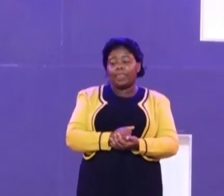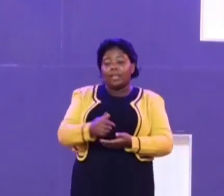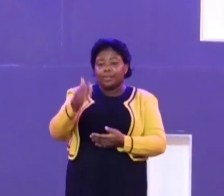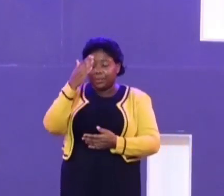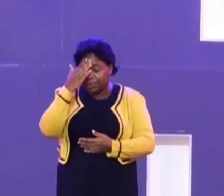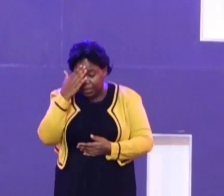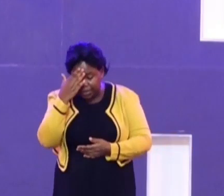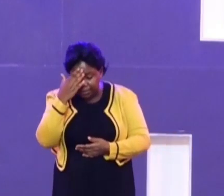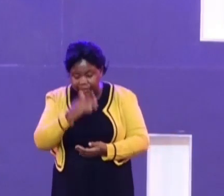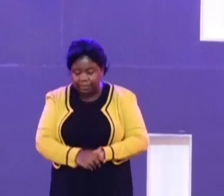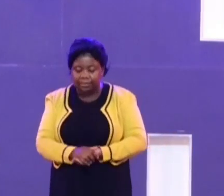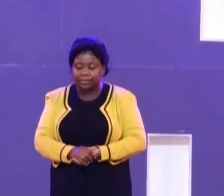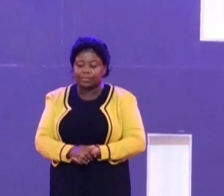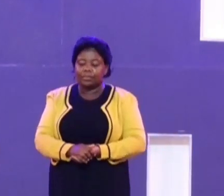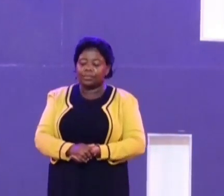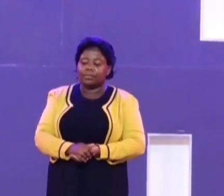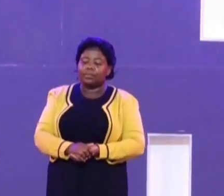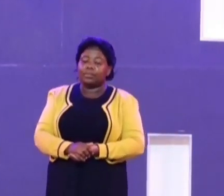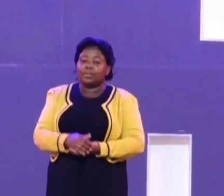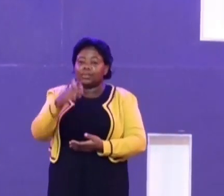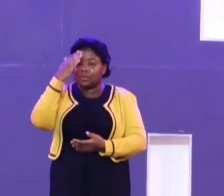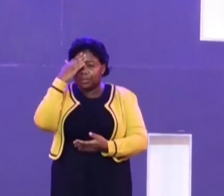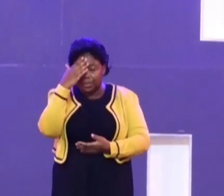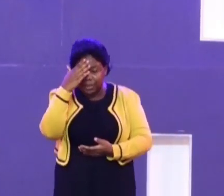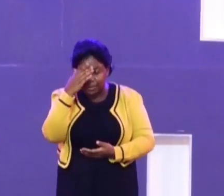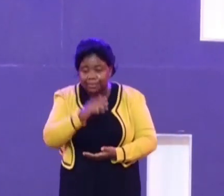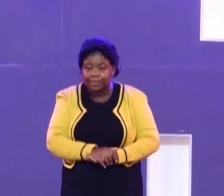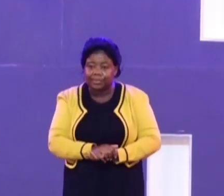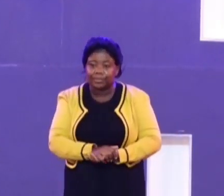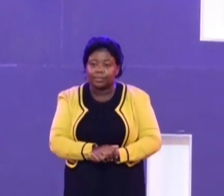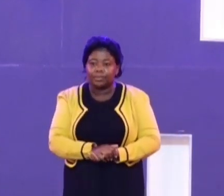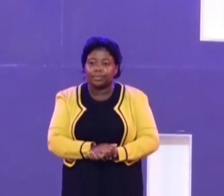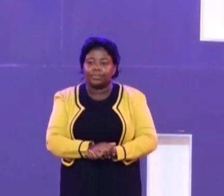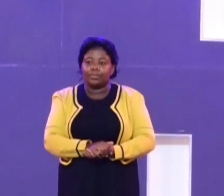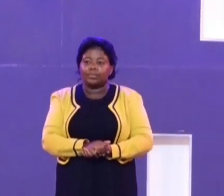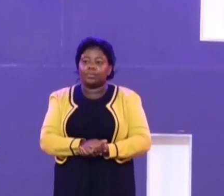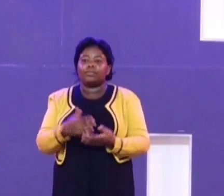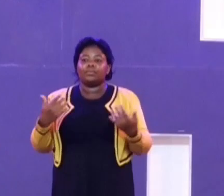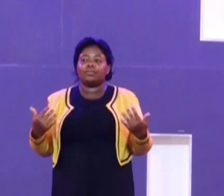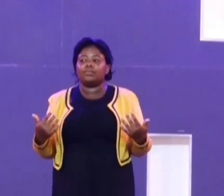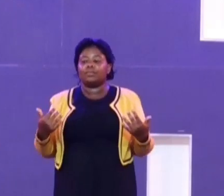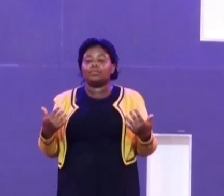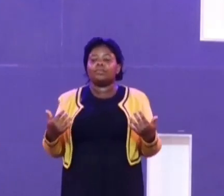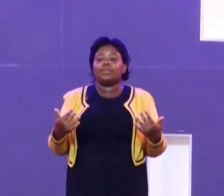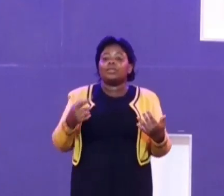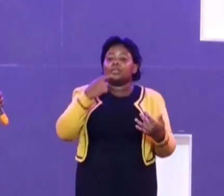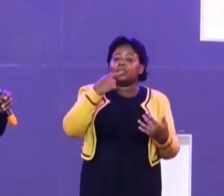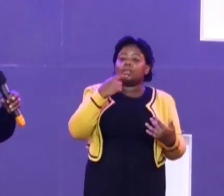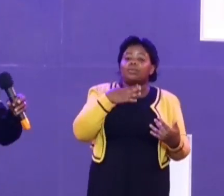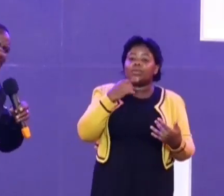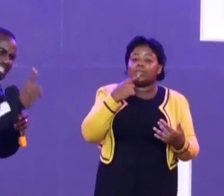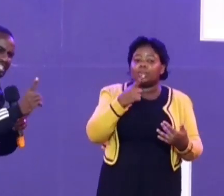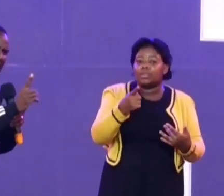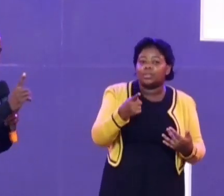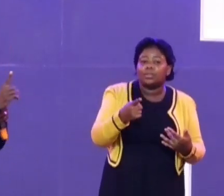waze. Humility. Obweto waze. Humility. Now, I want to tell you whether